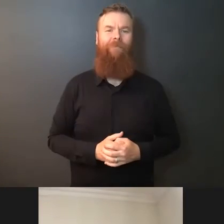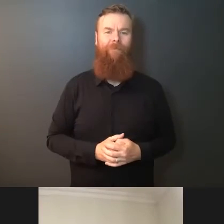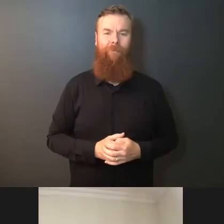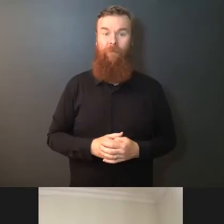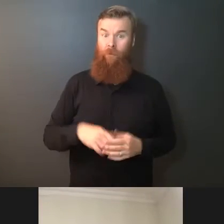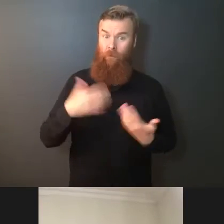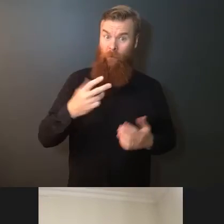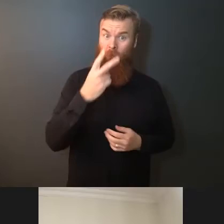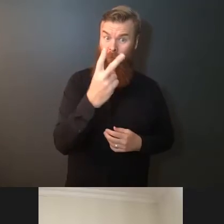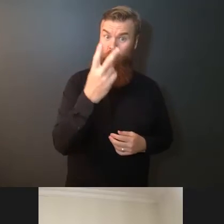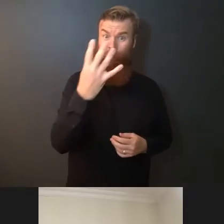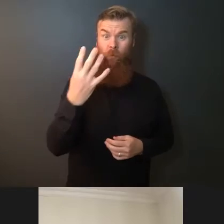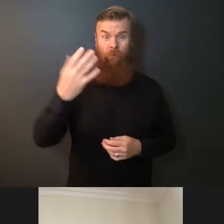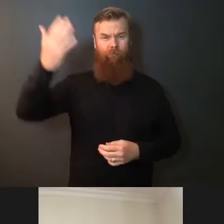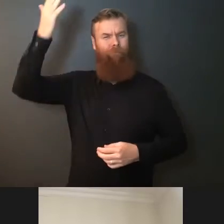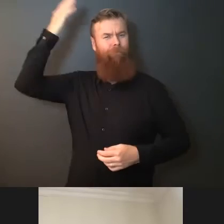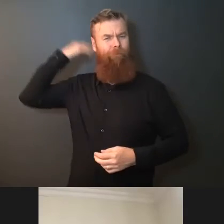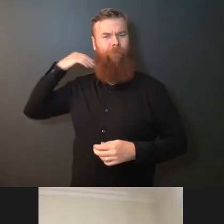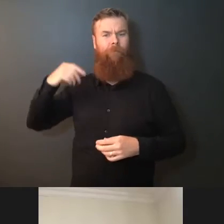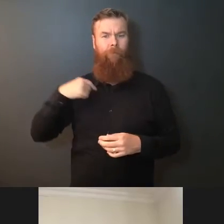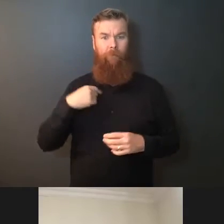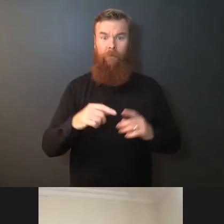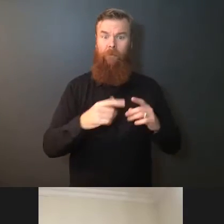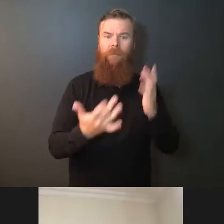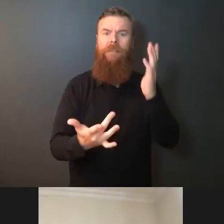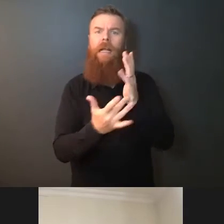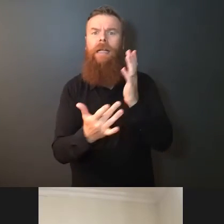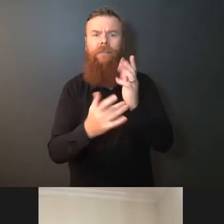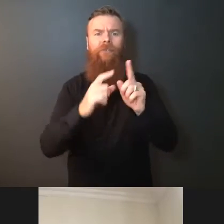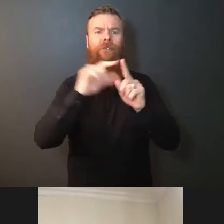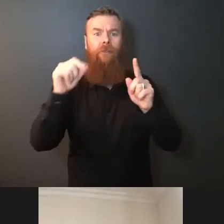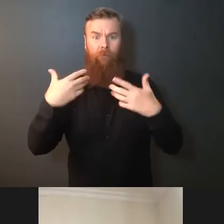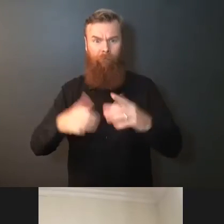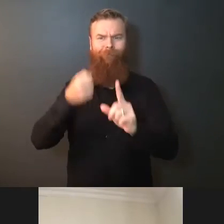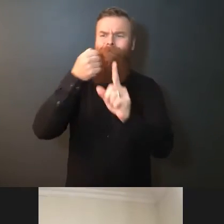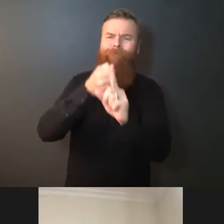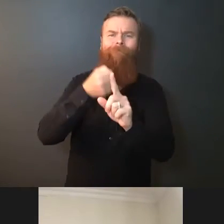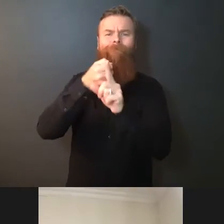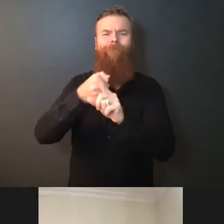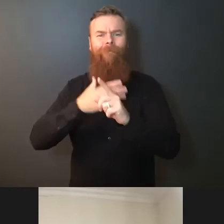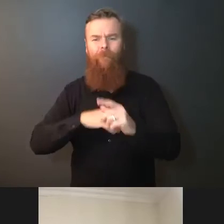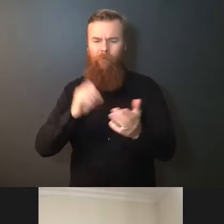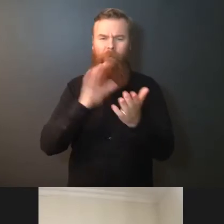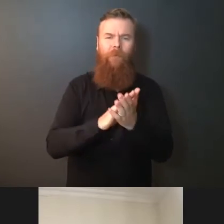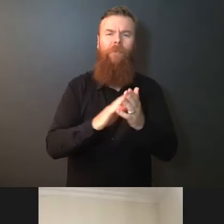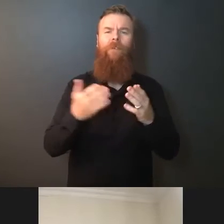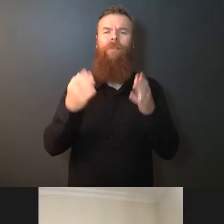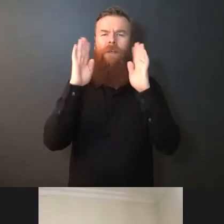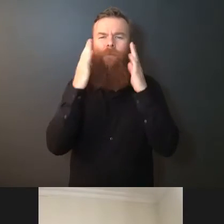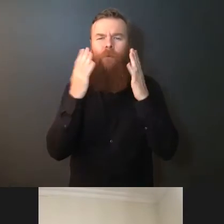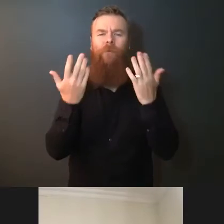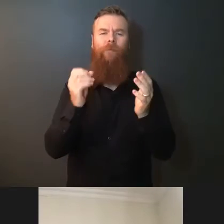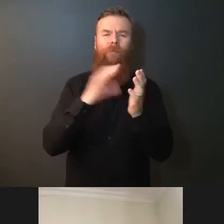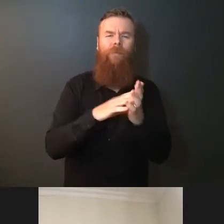the digital activism, like posting on social media. And 2 years later,